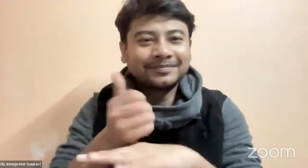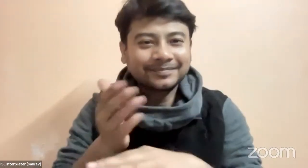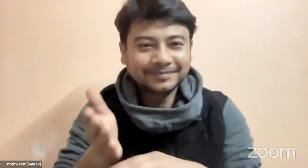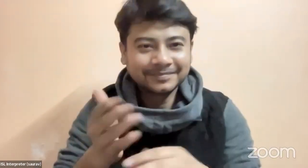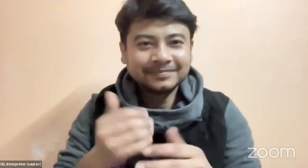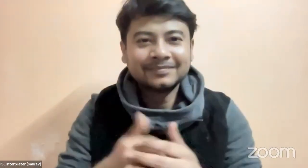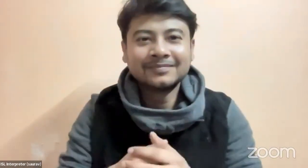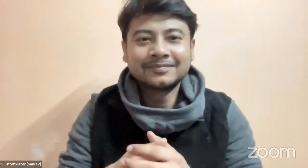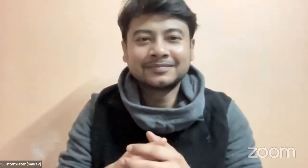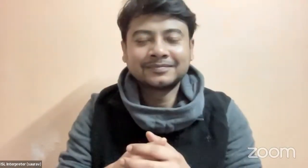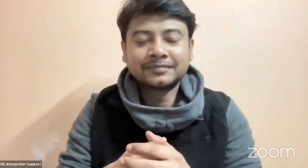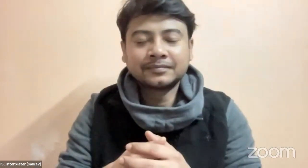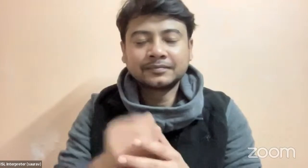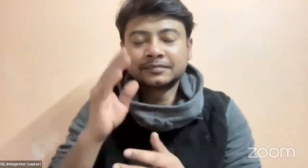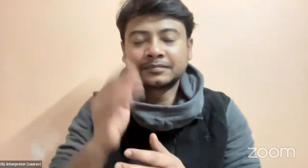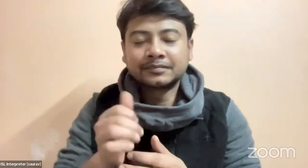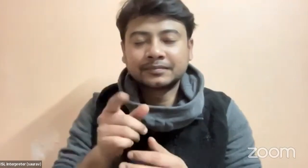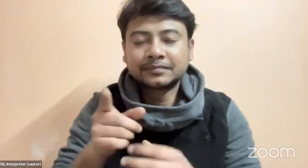Mahaprabhu,